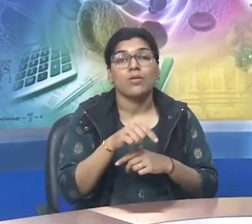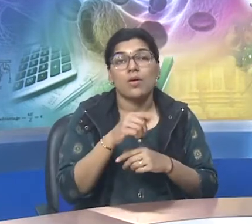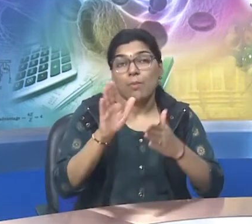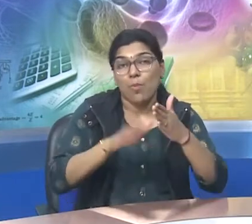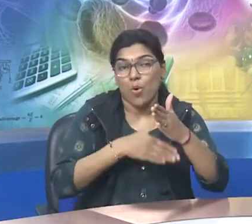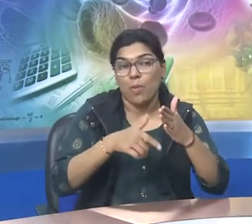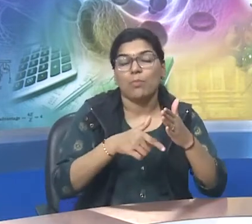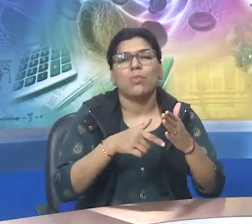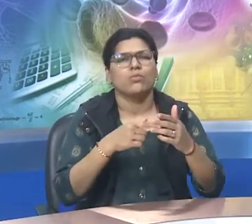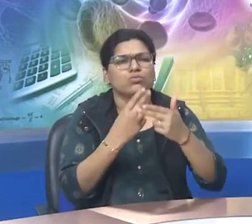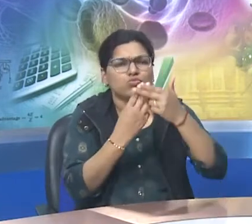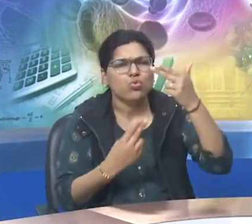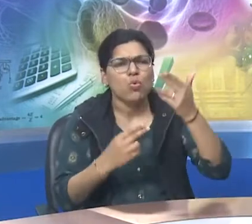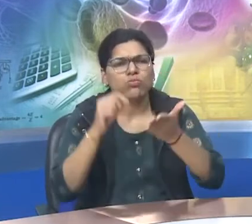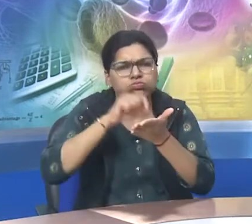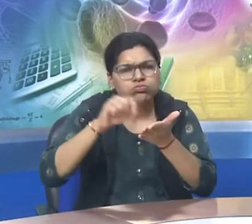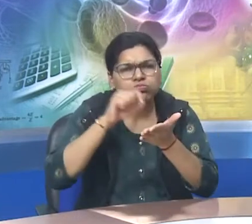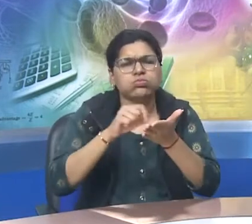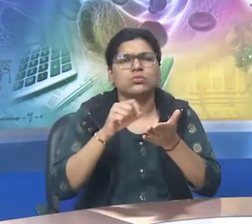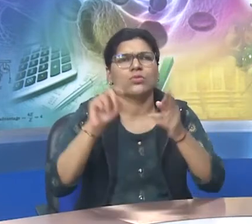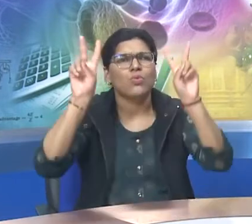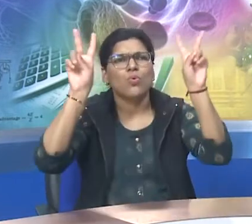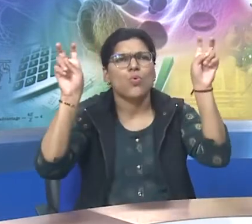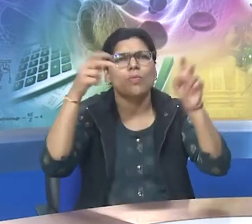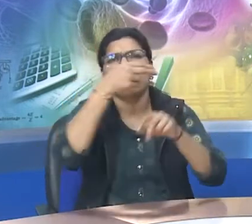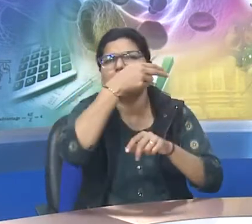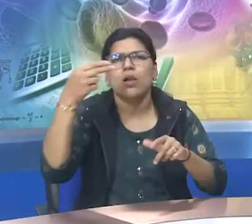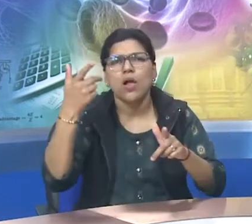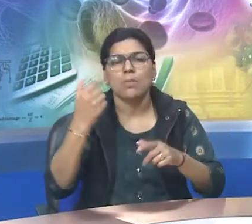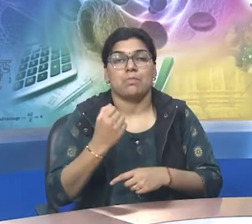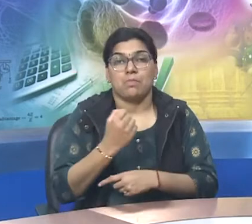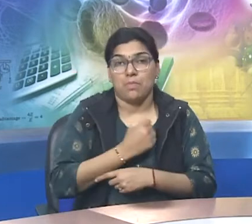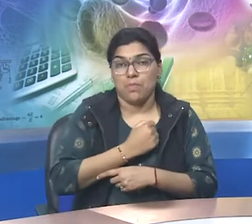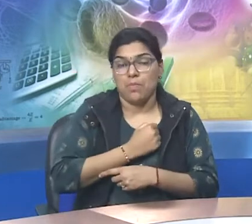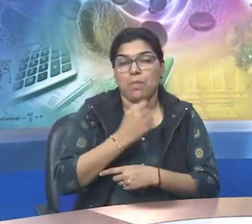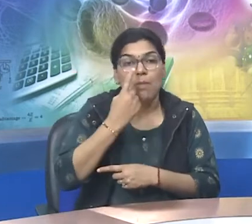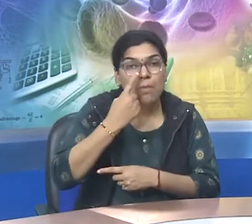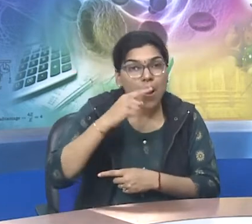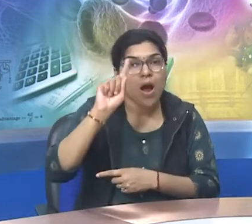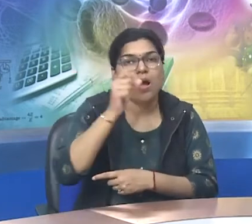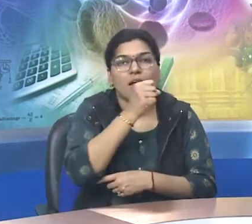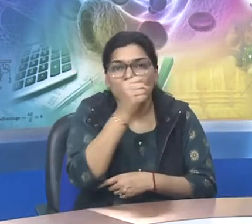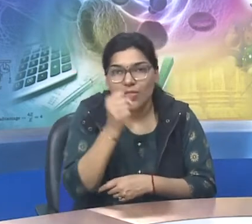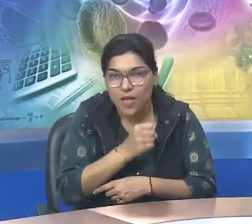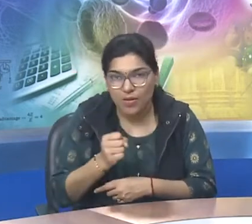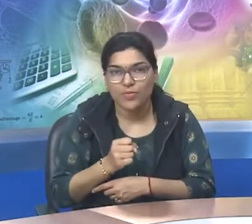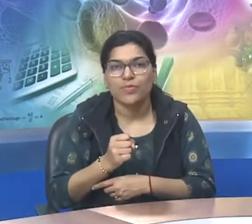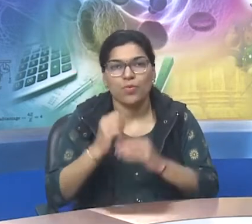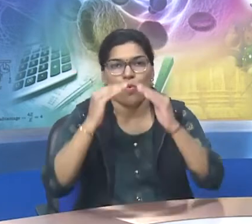married. And this poem, My Grandmother's House,